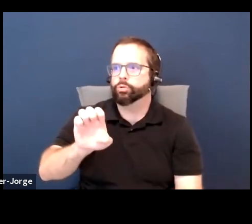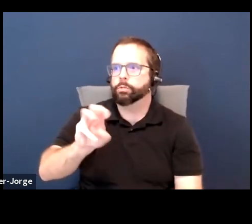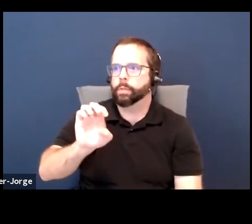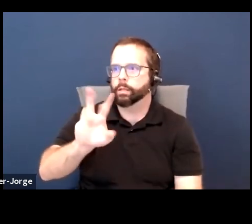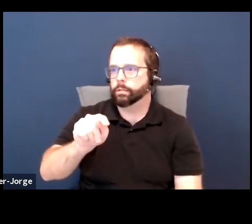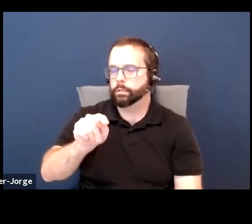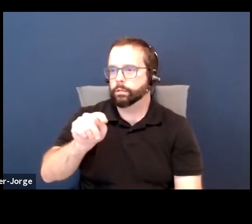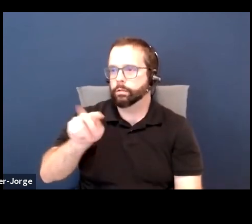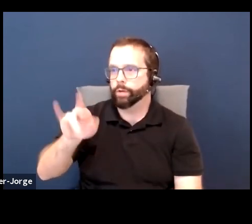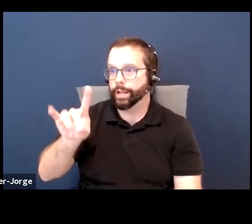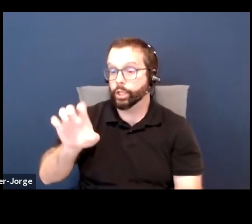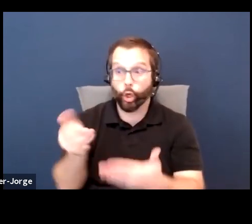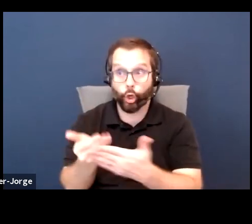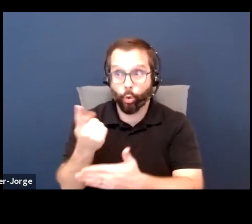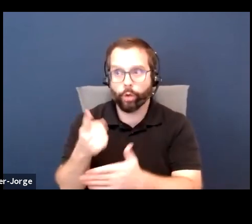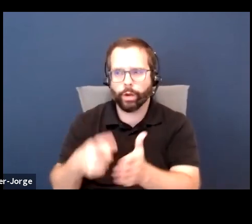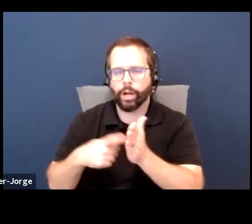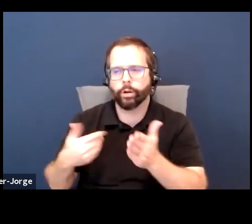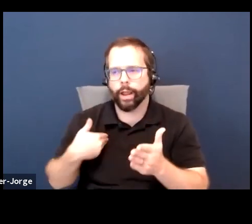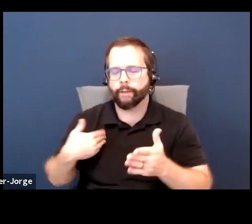wheelchair space or